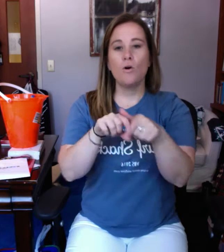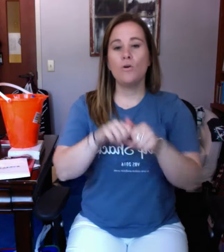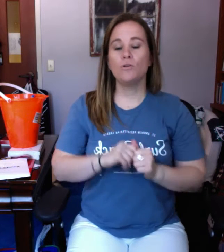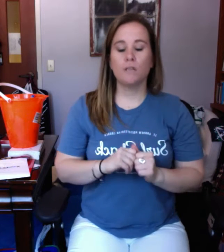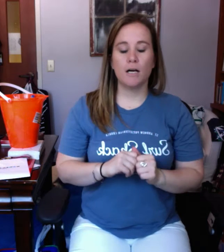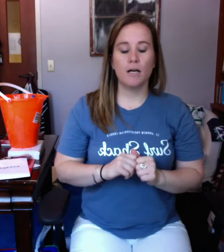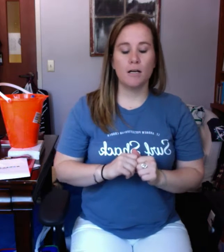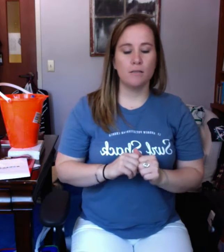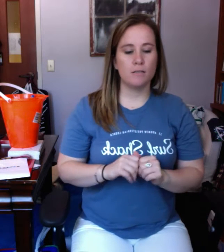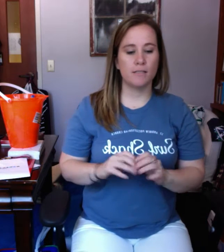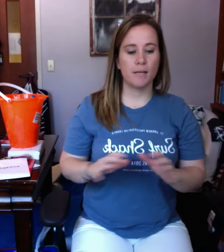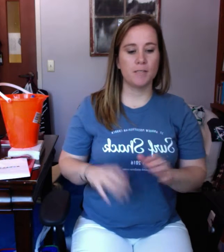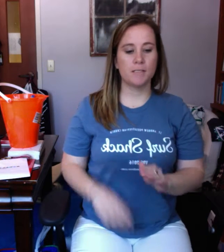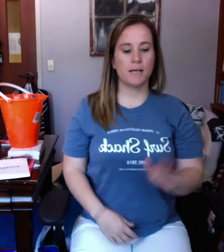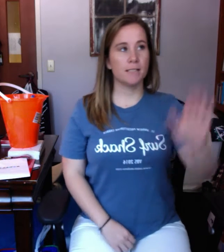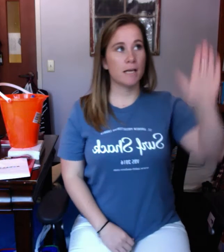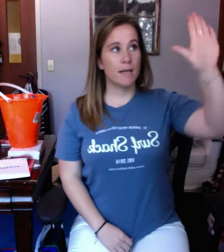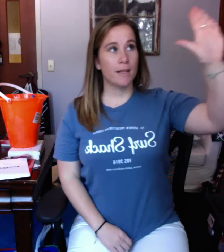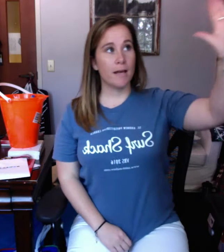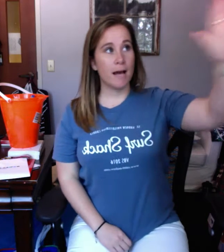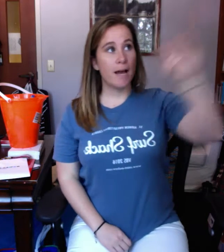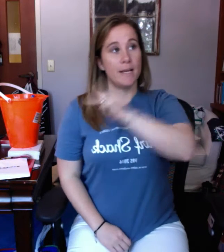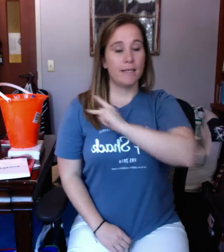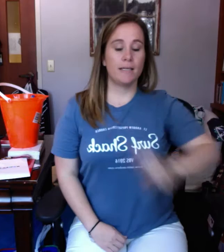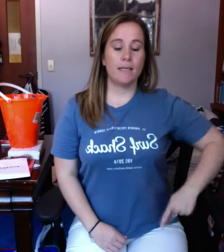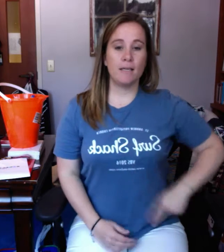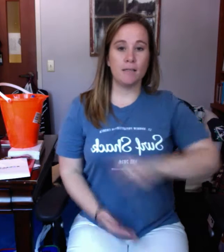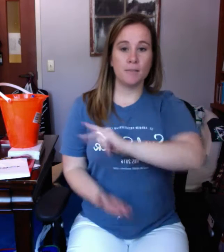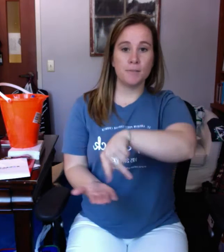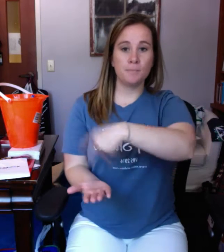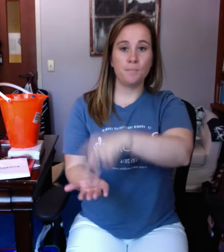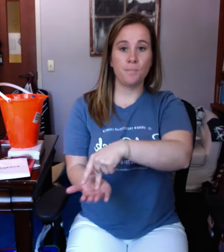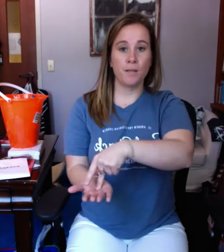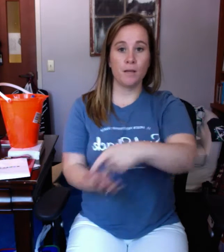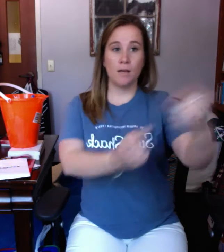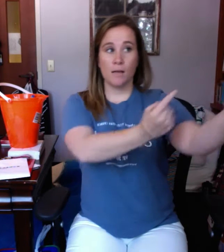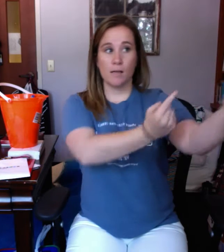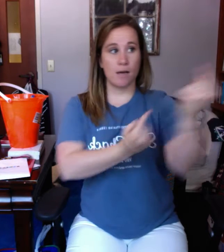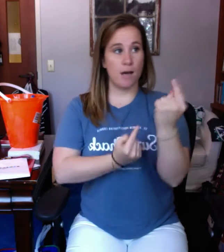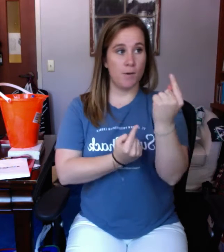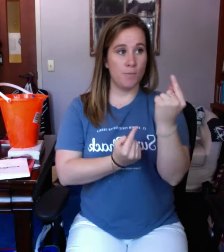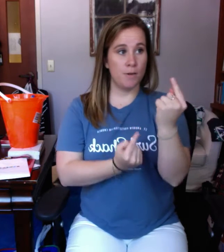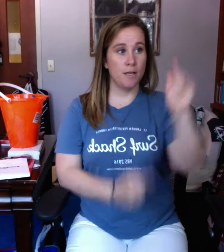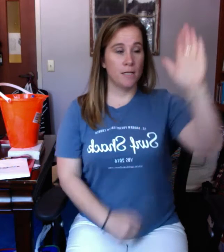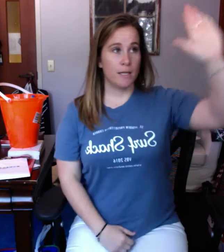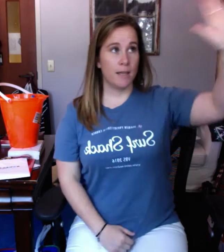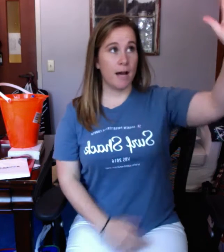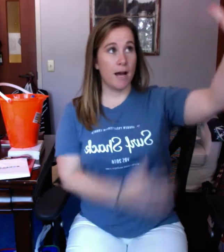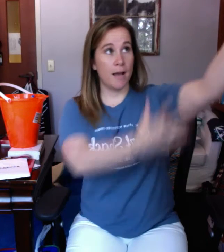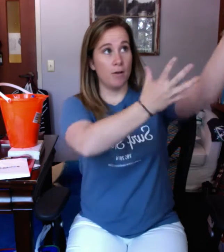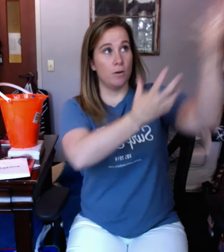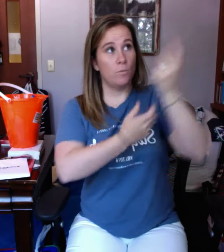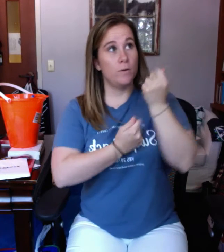whole segment says, thy kingdom come, thy